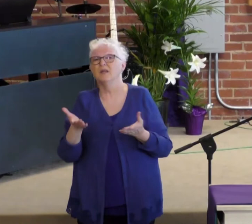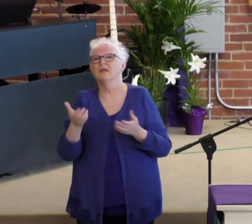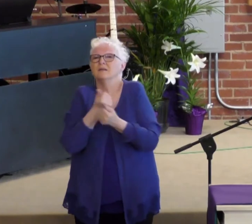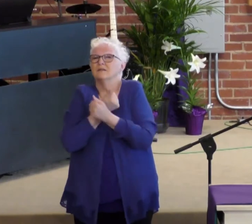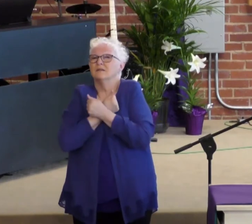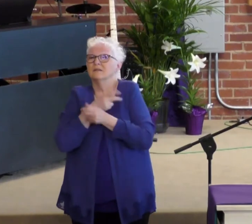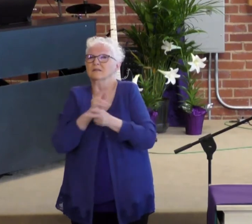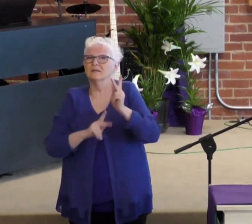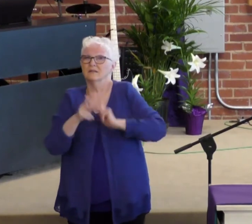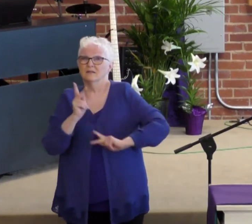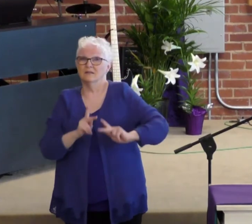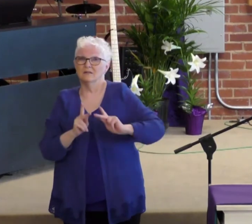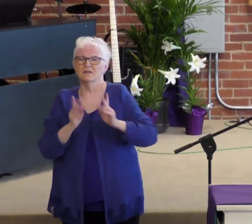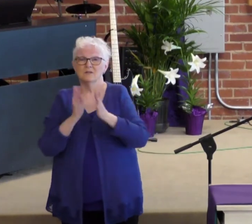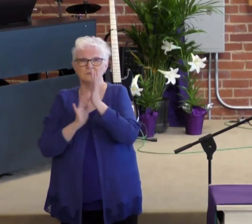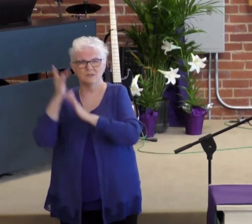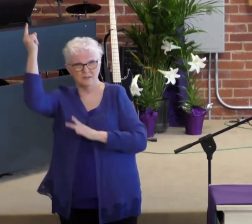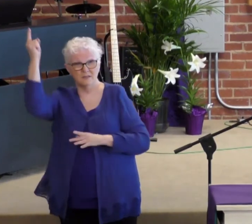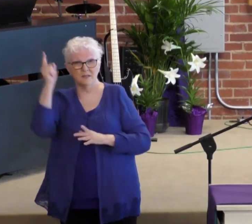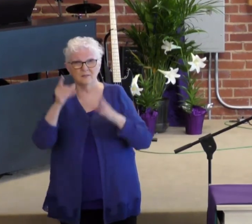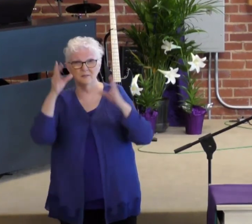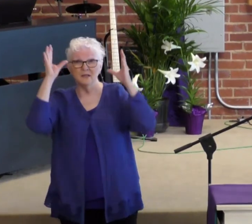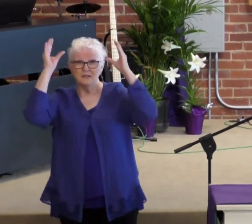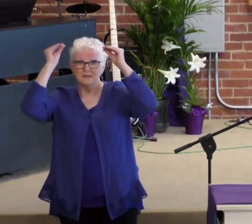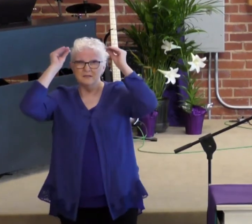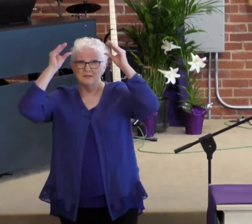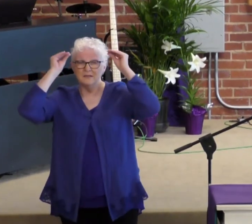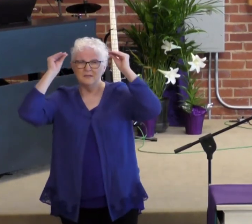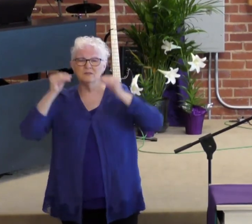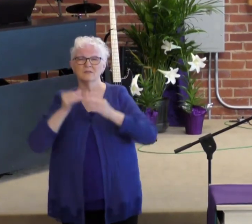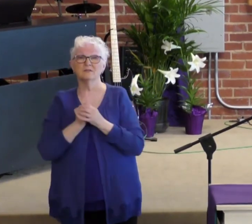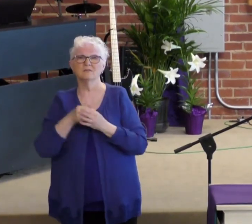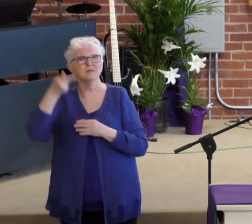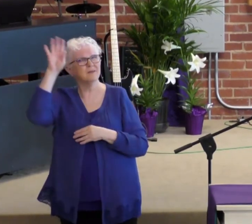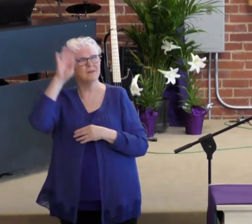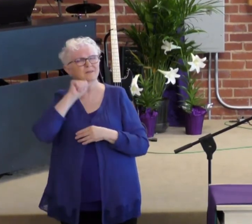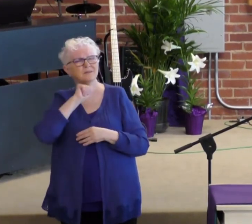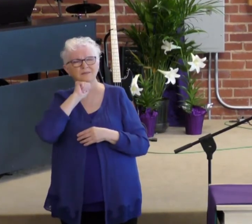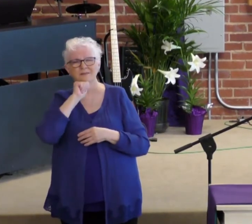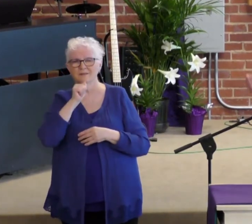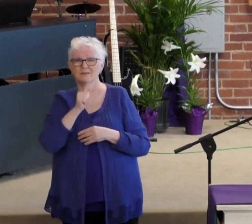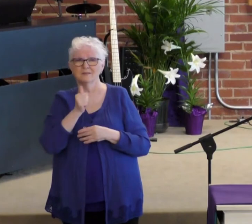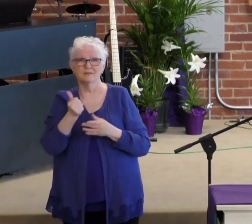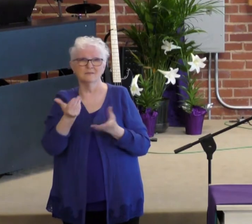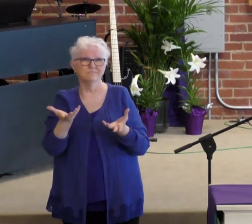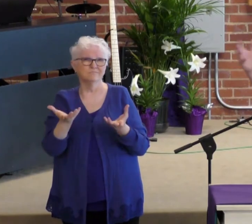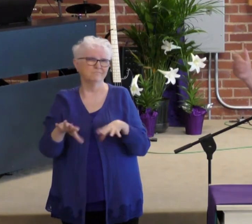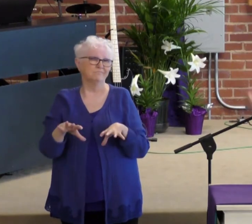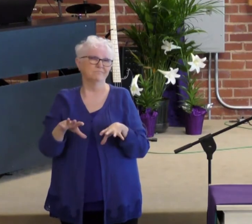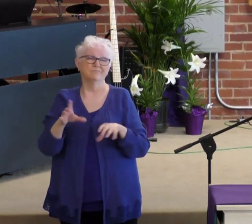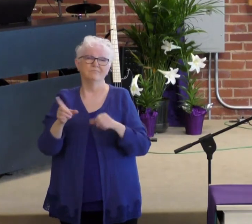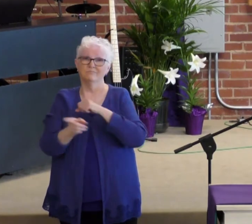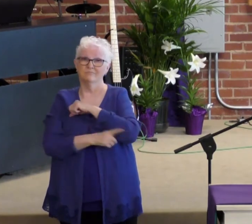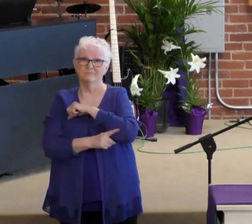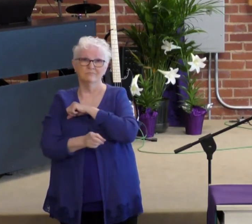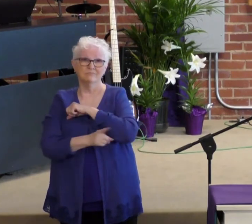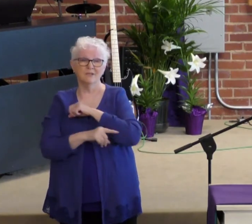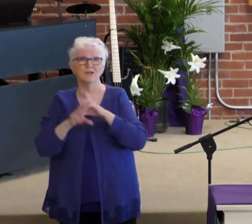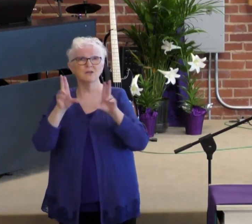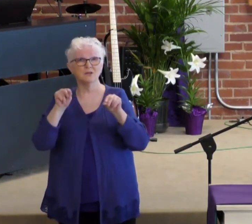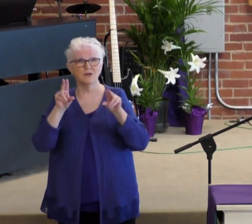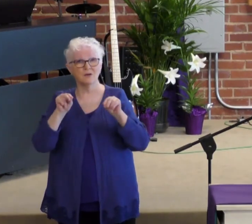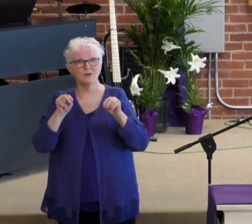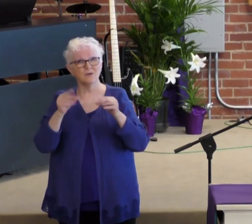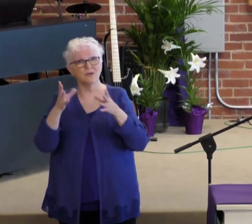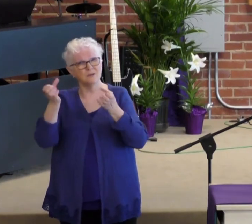he came to teach us that God does not want to punish people, but to have people to be reconciled